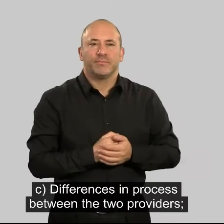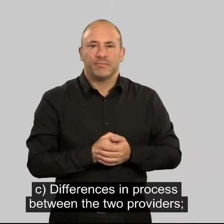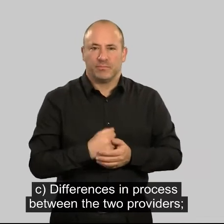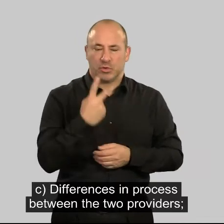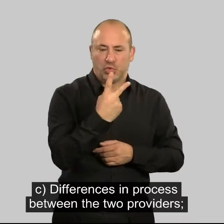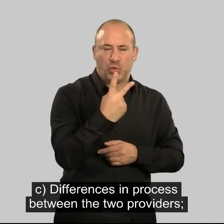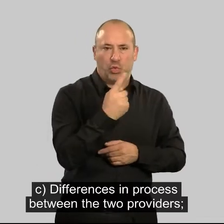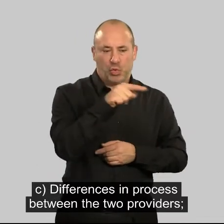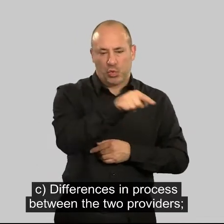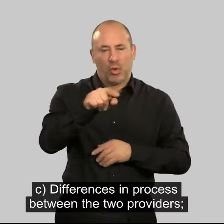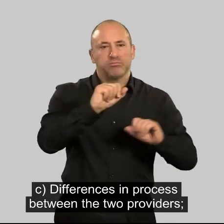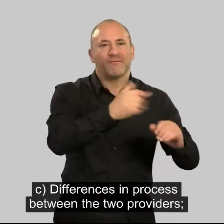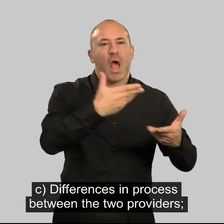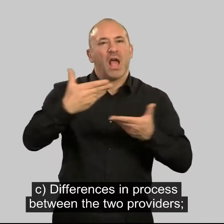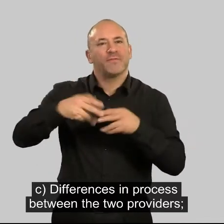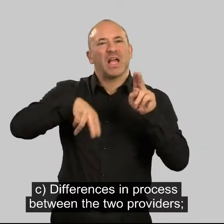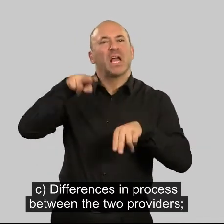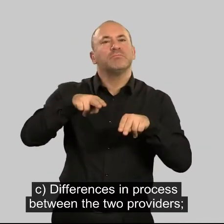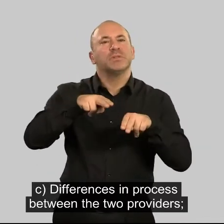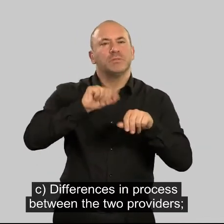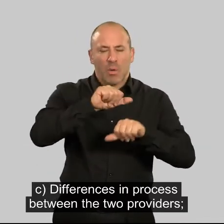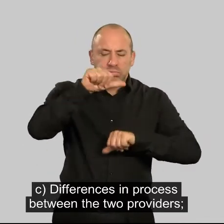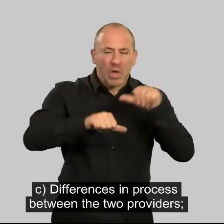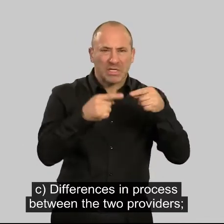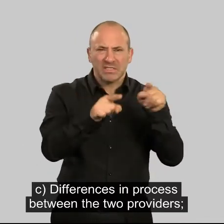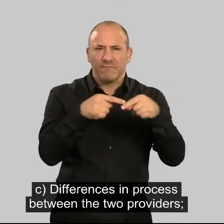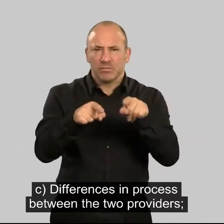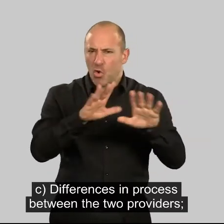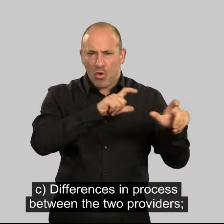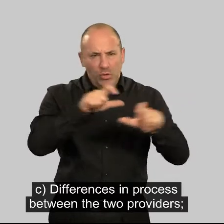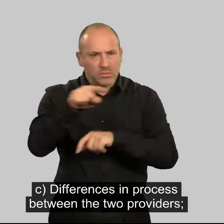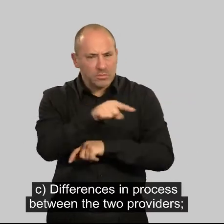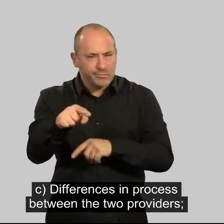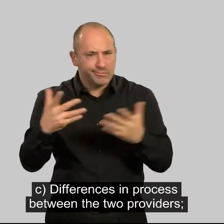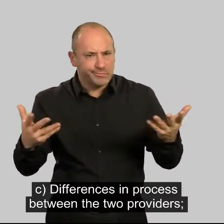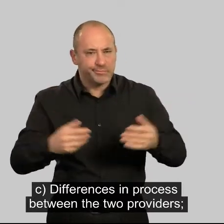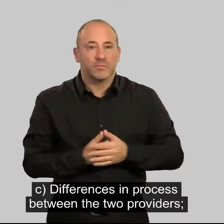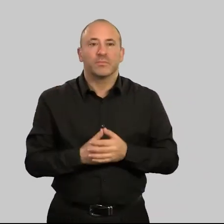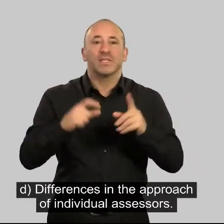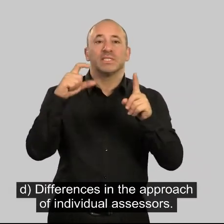C. Differences in process between the two providers.